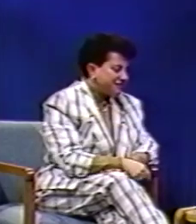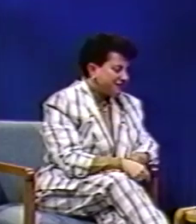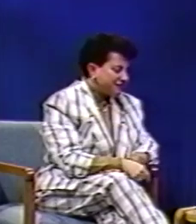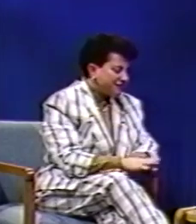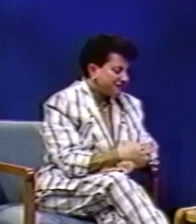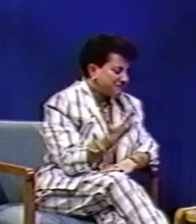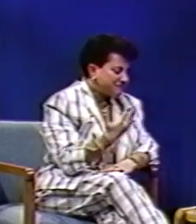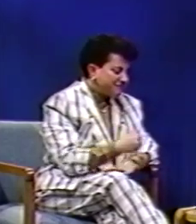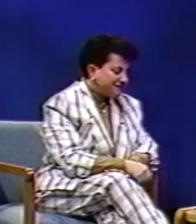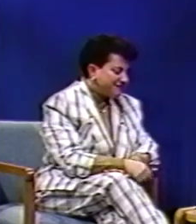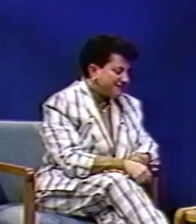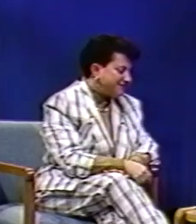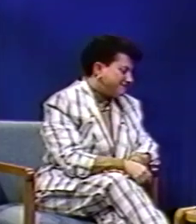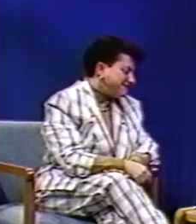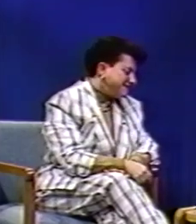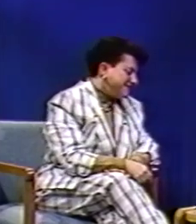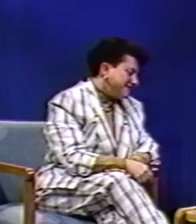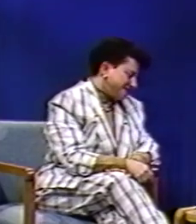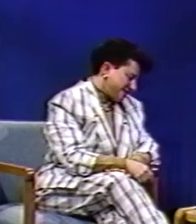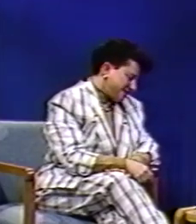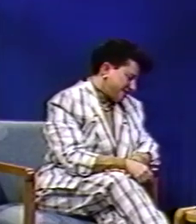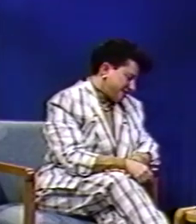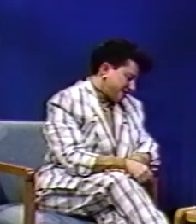And I see a flasher. It means the operator's picked up now.